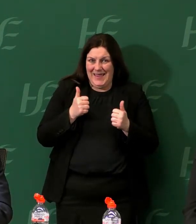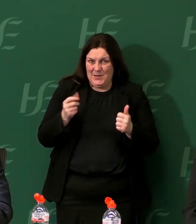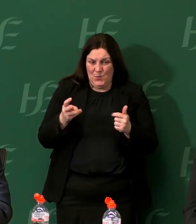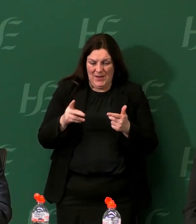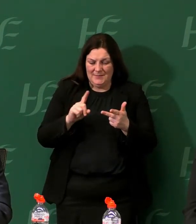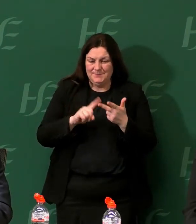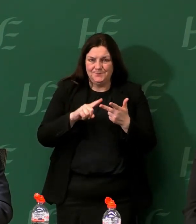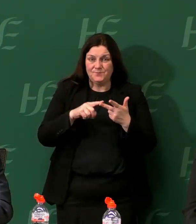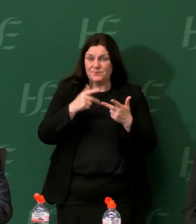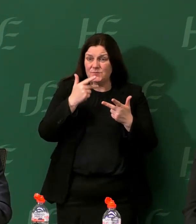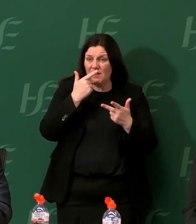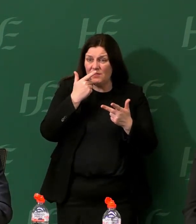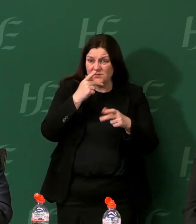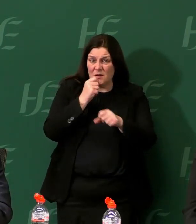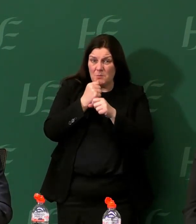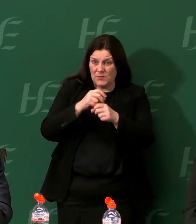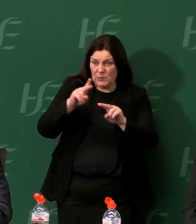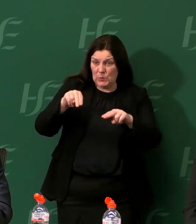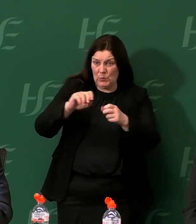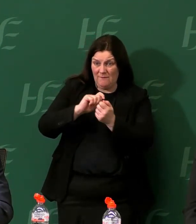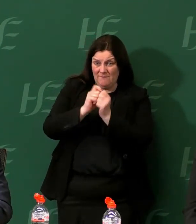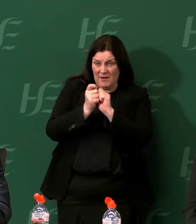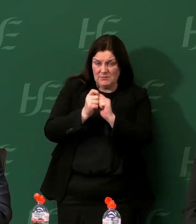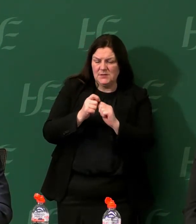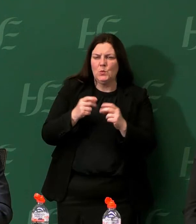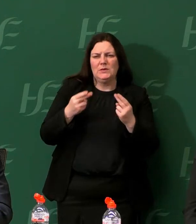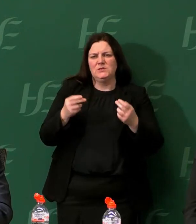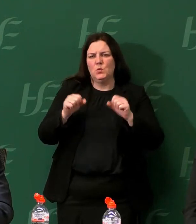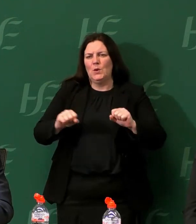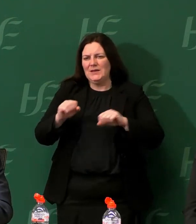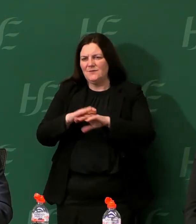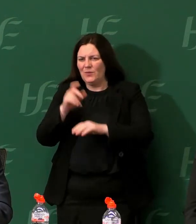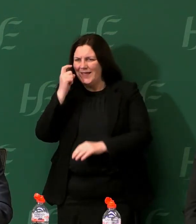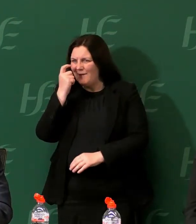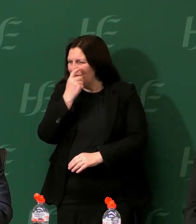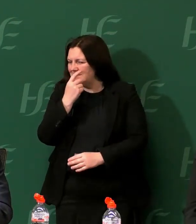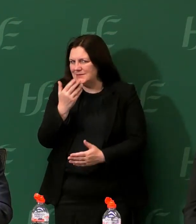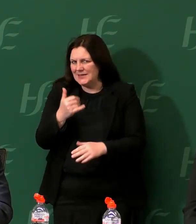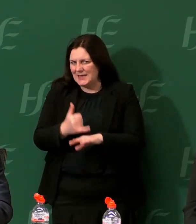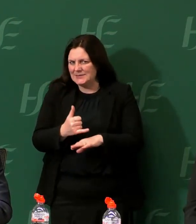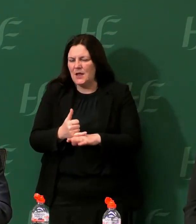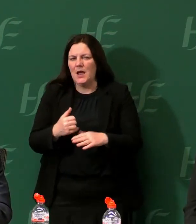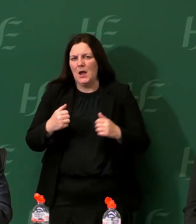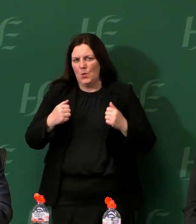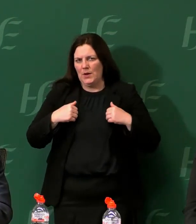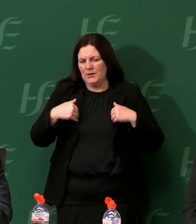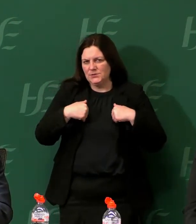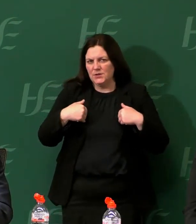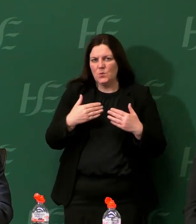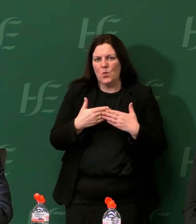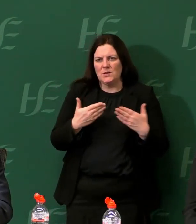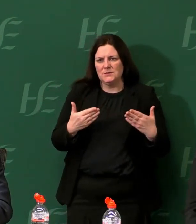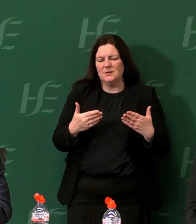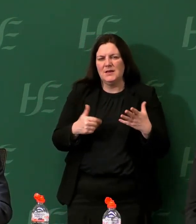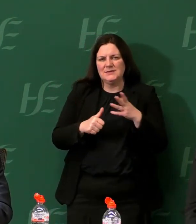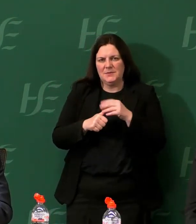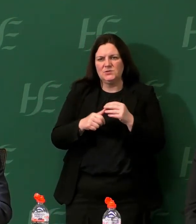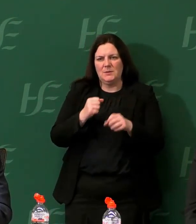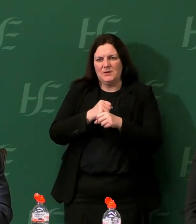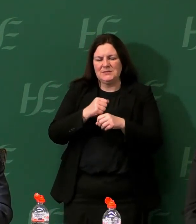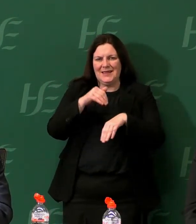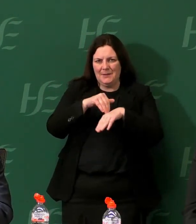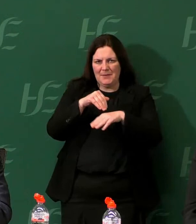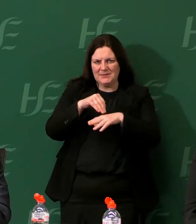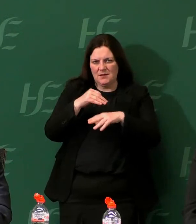thirdly, in terms of the Omicron, we all want to await the evidence and what emerges from it. Our concern would be particularly in terms of impacts